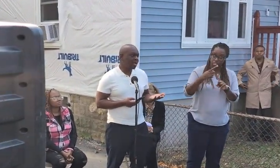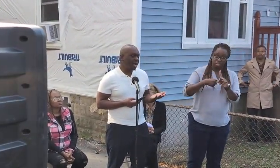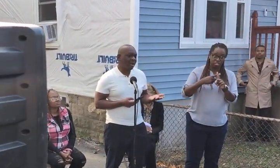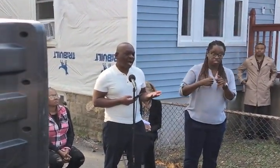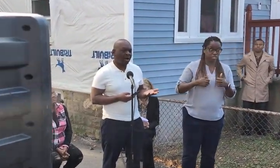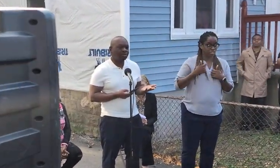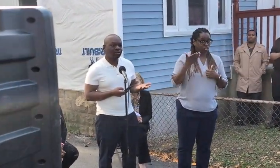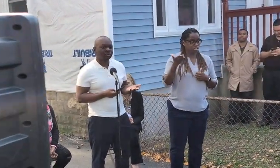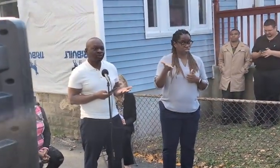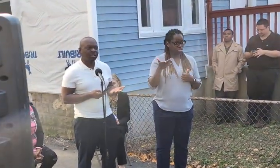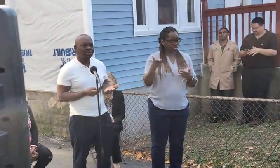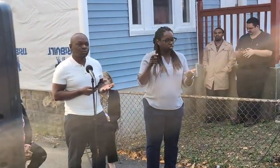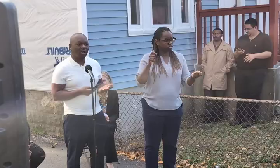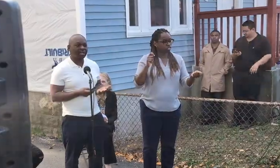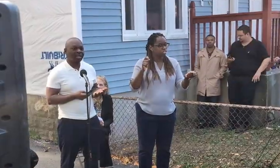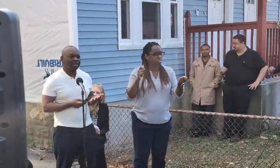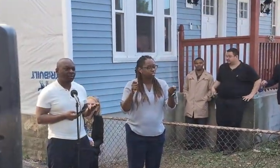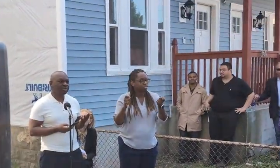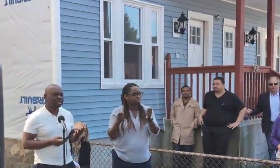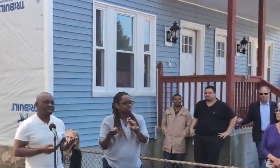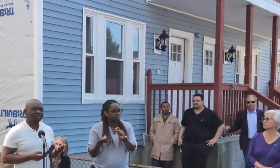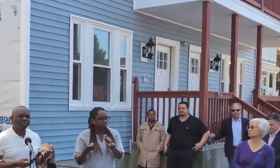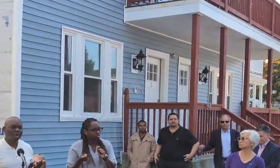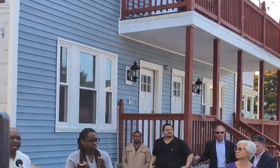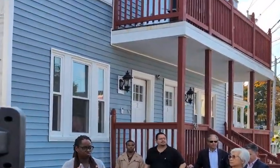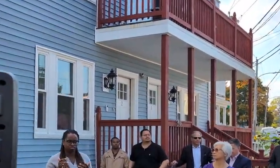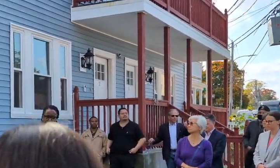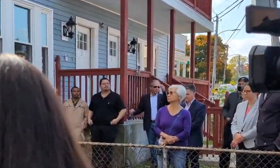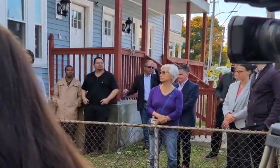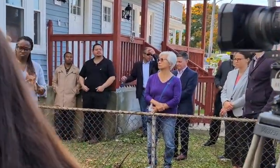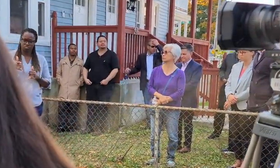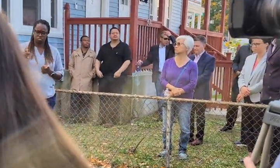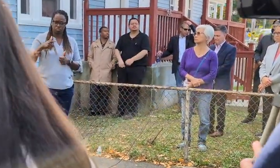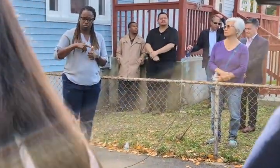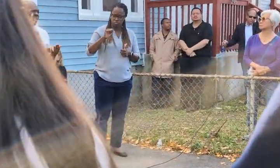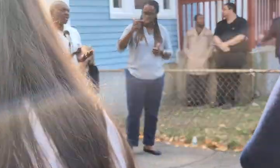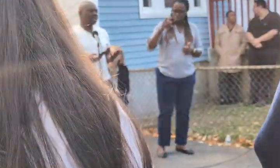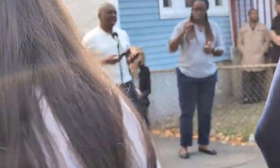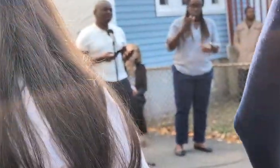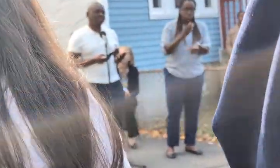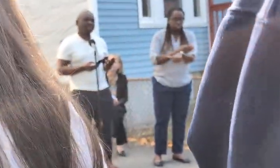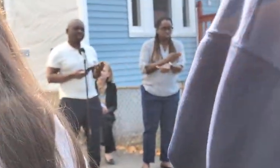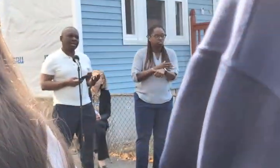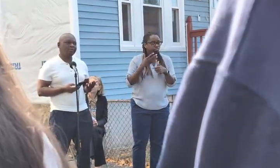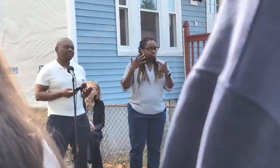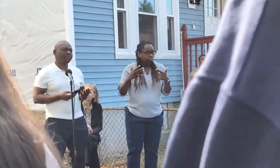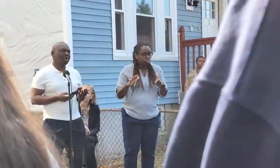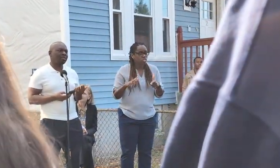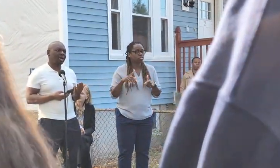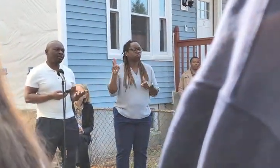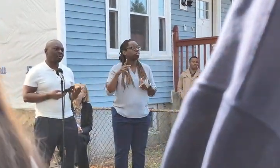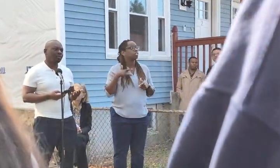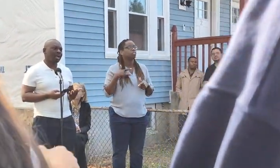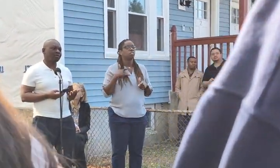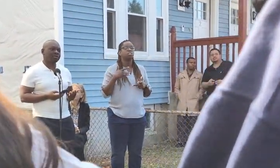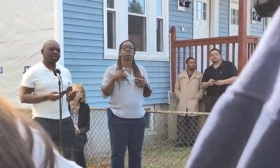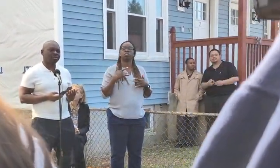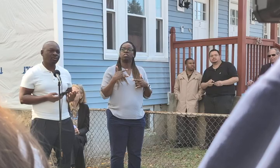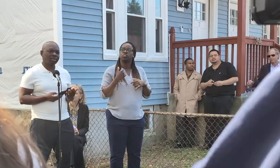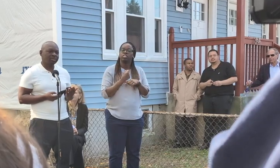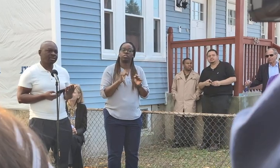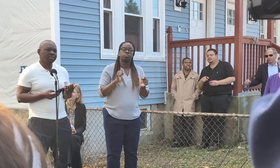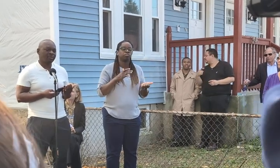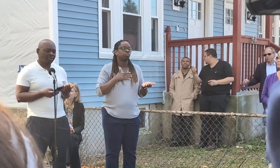that housed those units as well. There was a sense of pride. So quality housing, safe, equitable